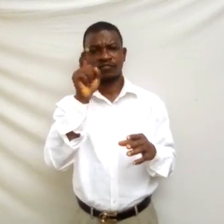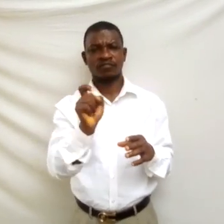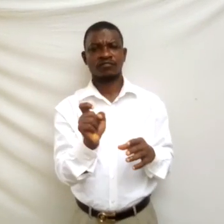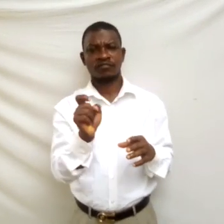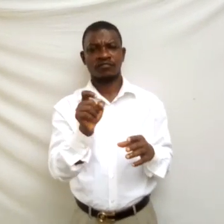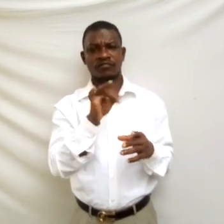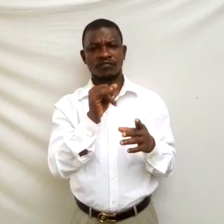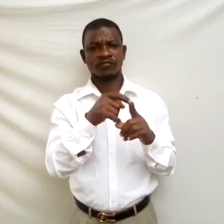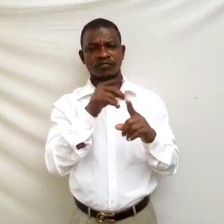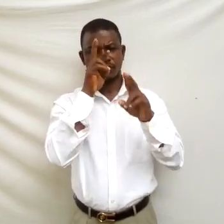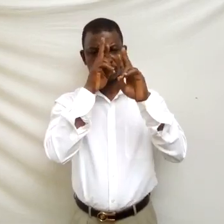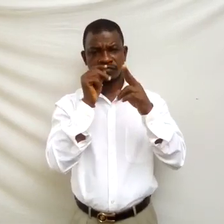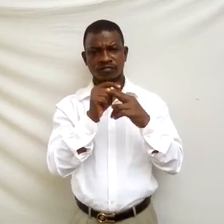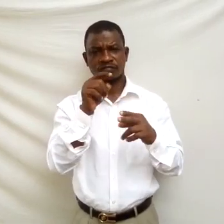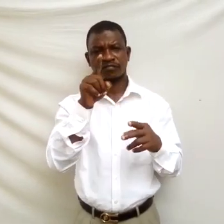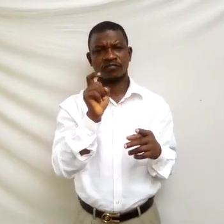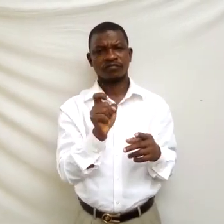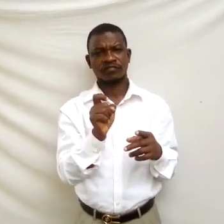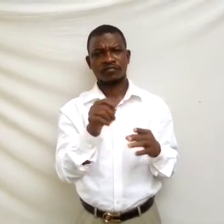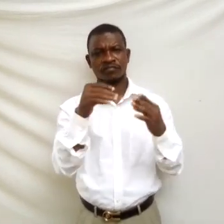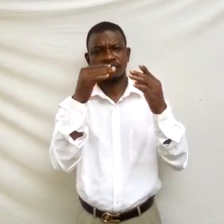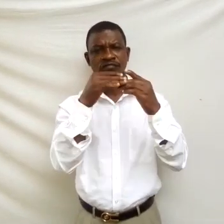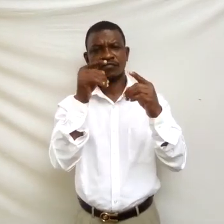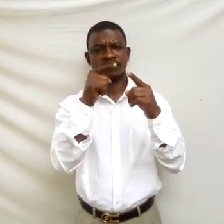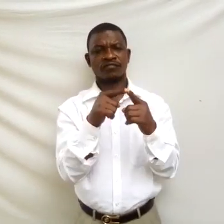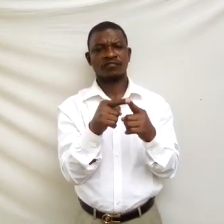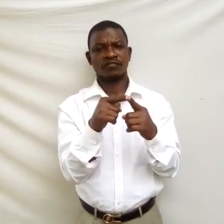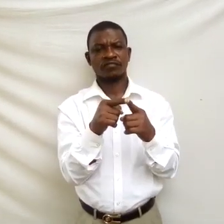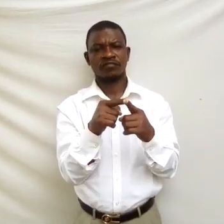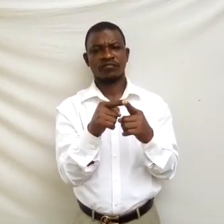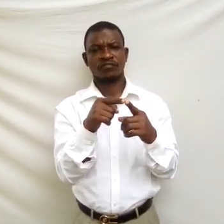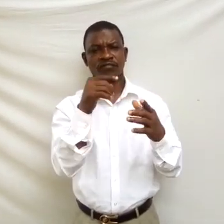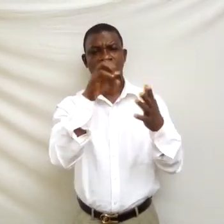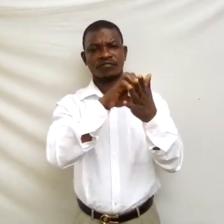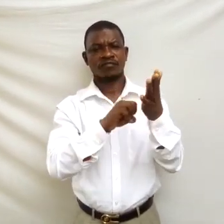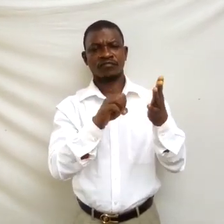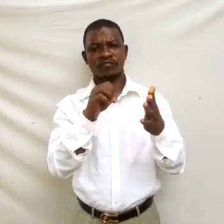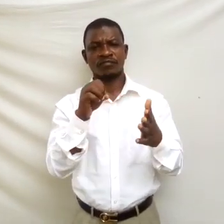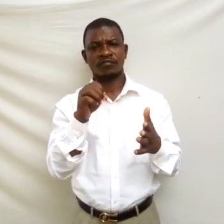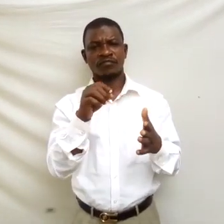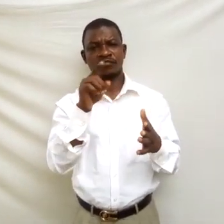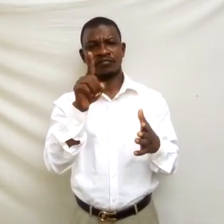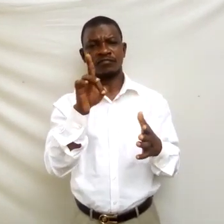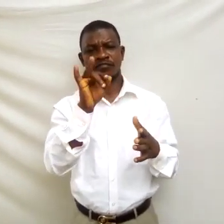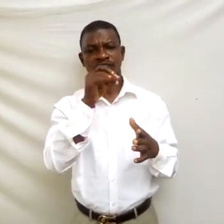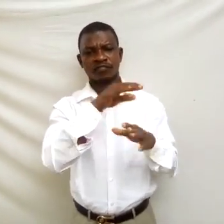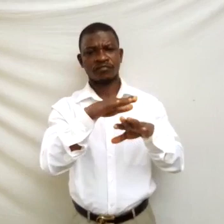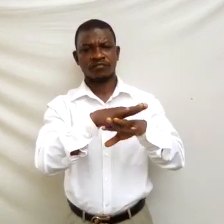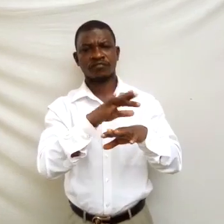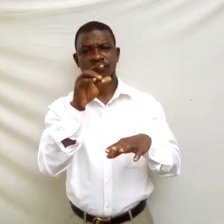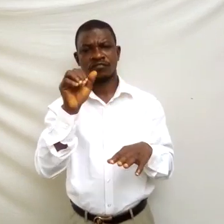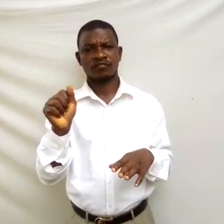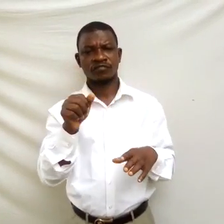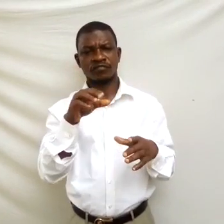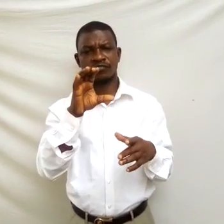with respect to x is equal to minus 1 over a cot